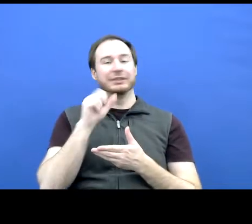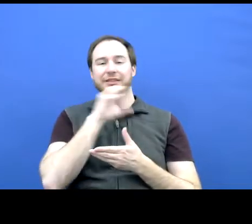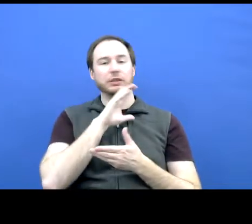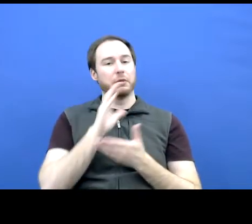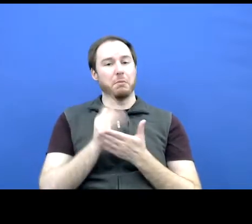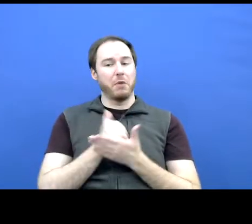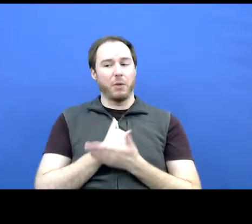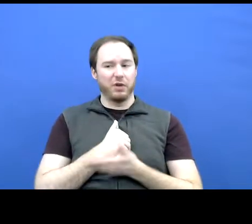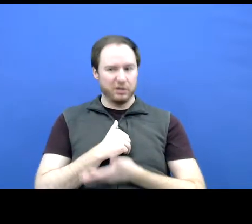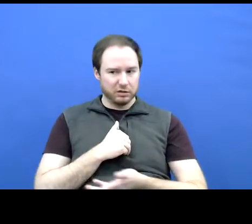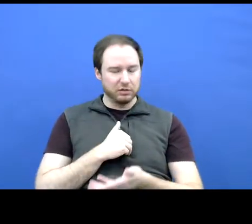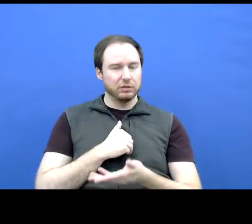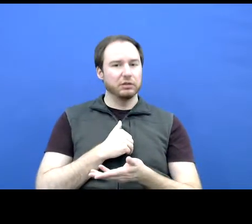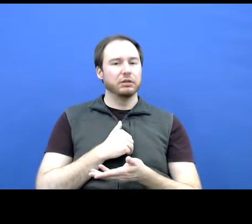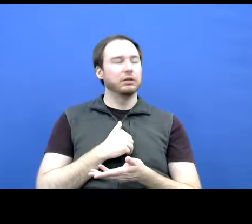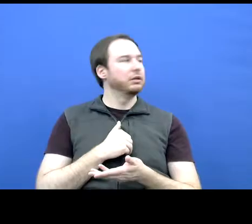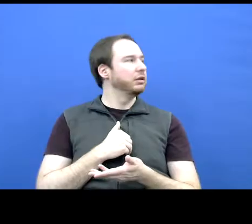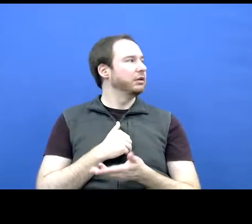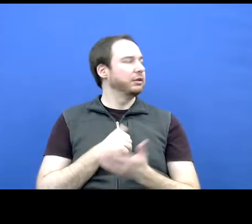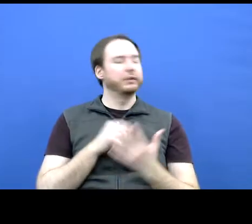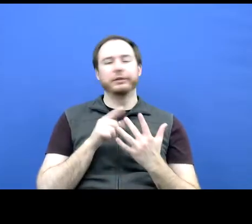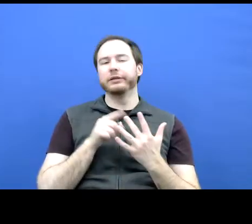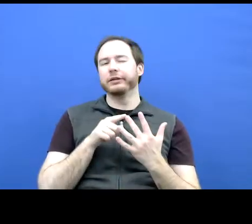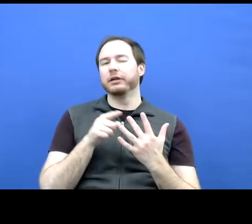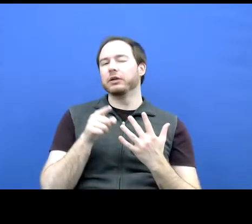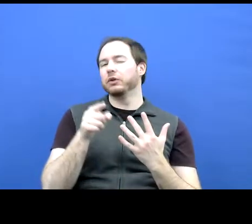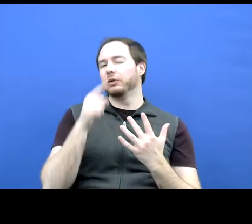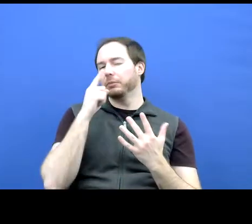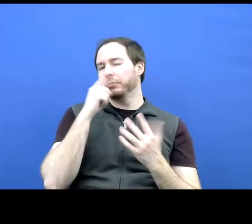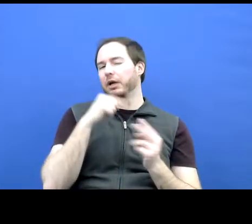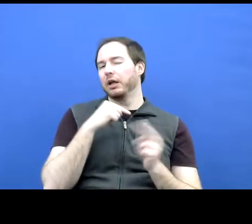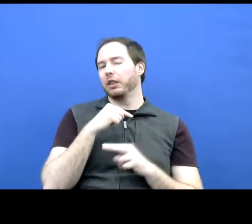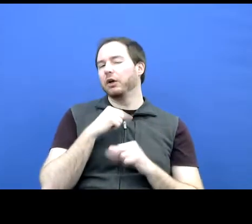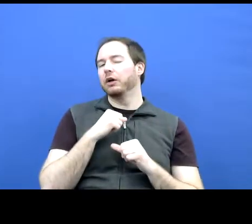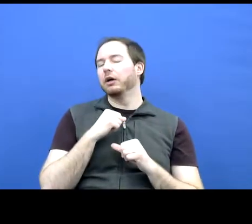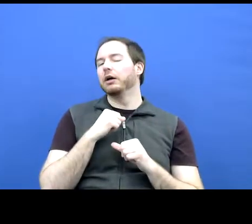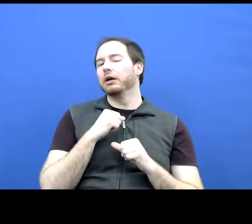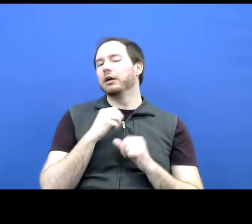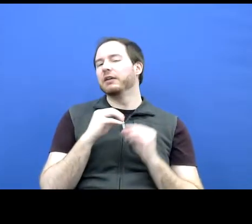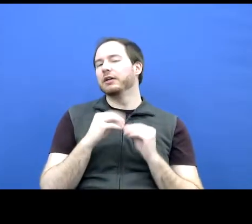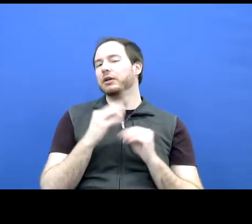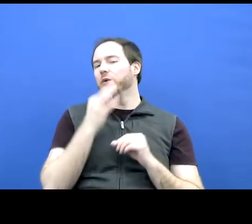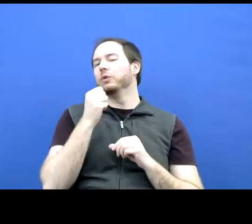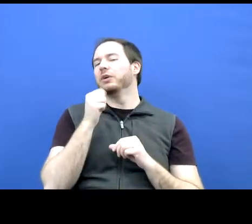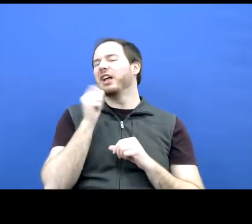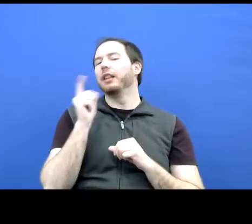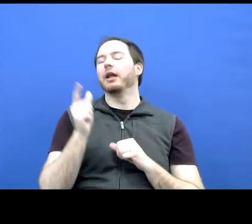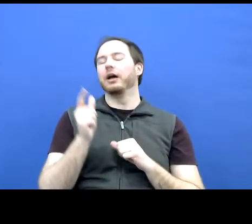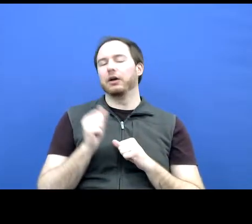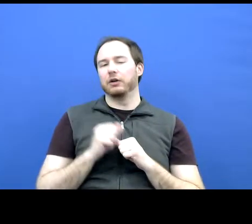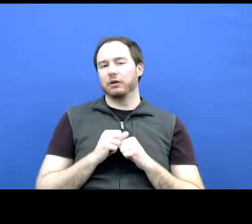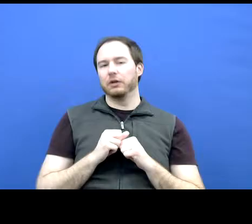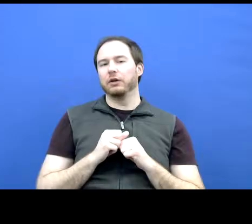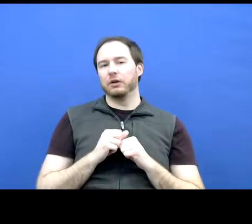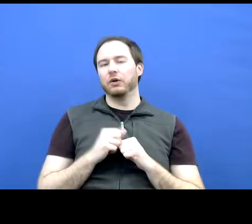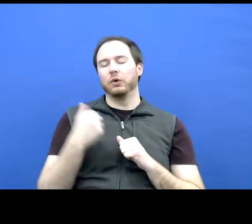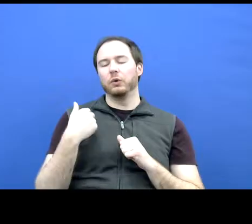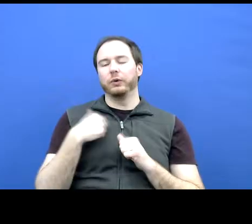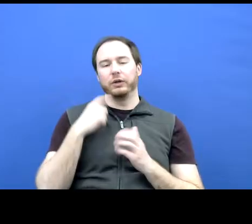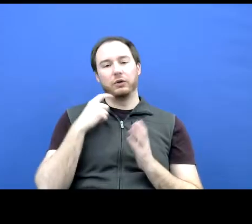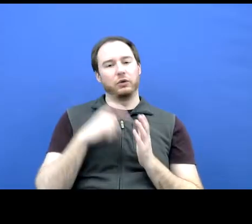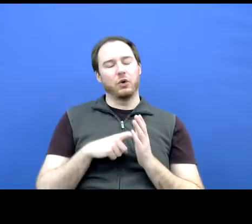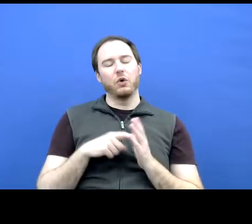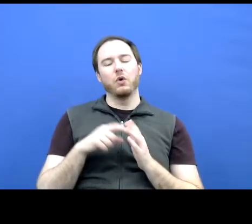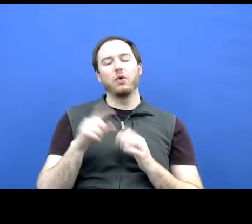Yeah, that's I right. have concerns about If you guys could take a look at that sooner rather than later, it's the essentially the stretch that